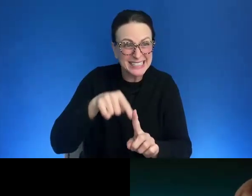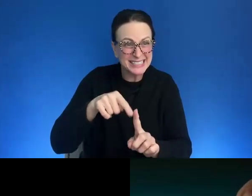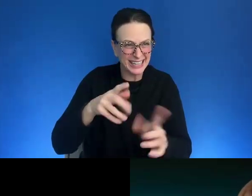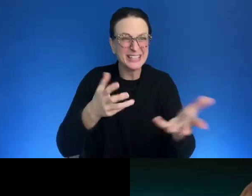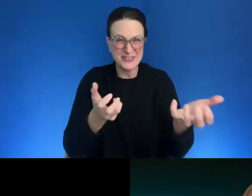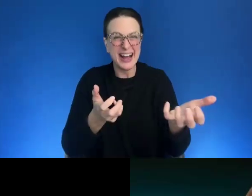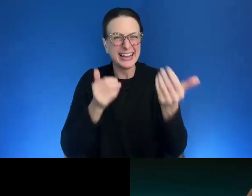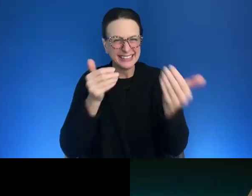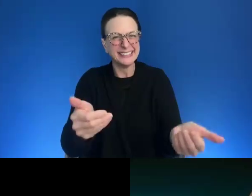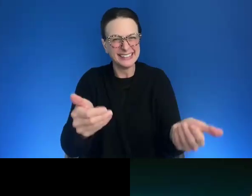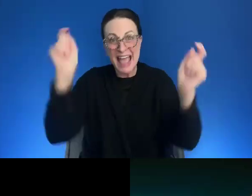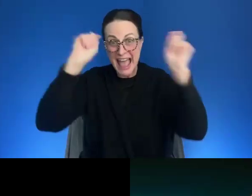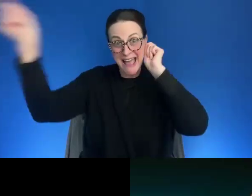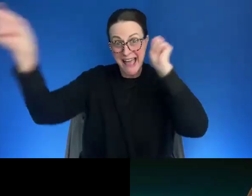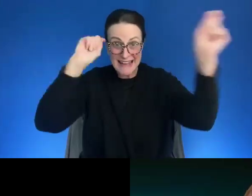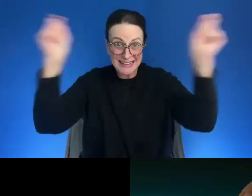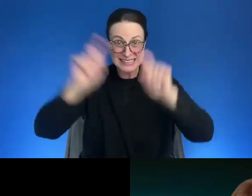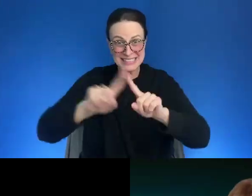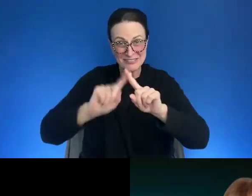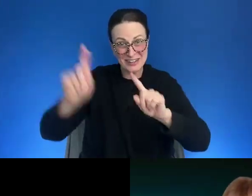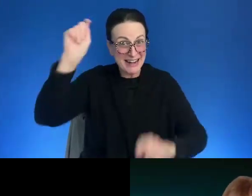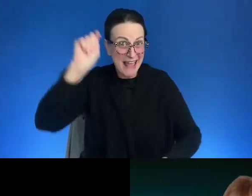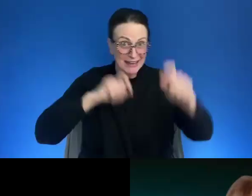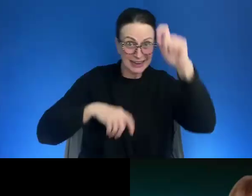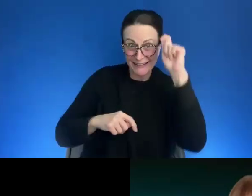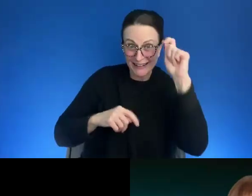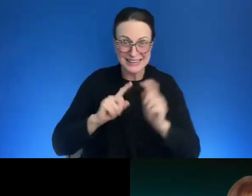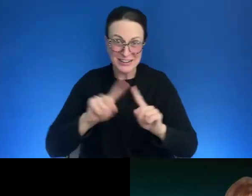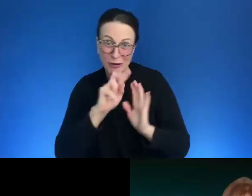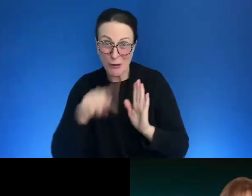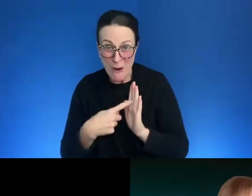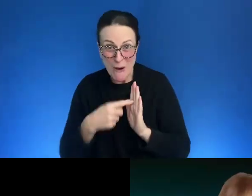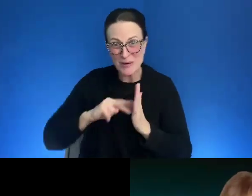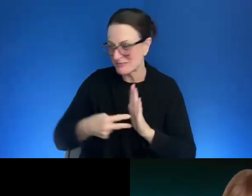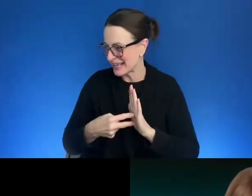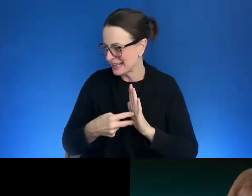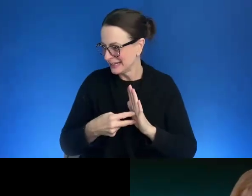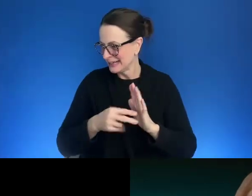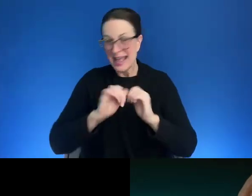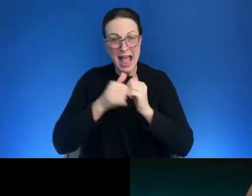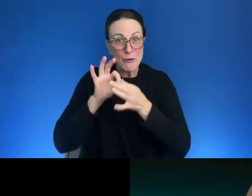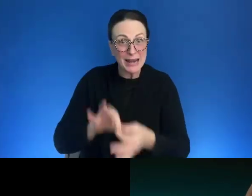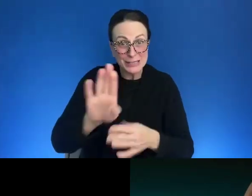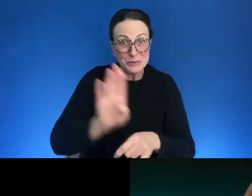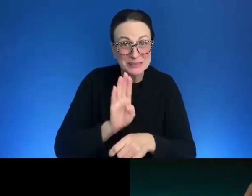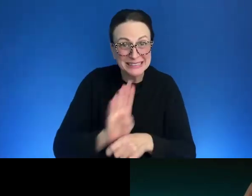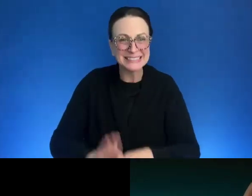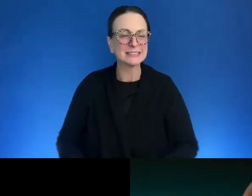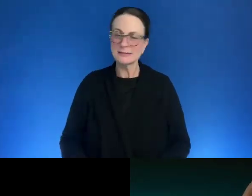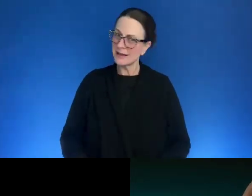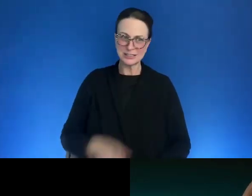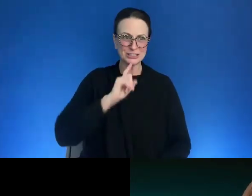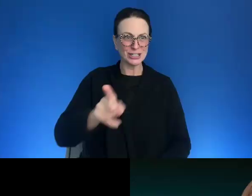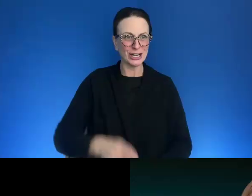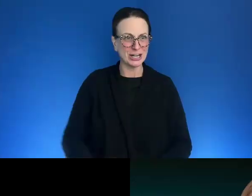move into how do you wear those different hats and what that means and how it relates to your business?